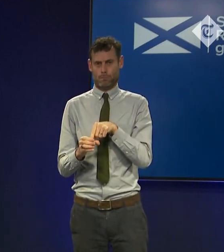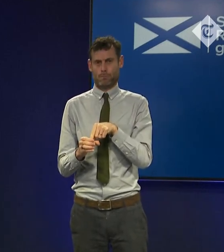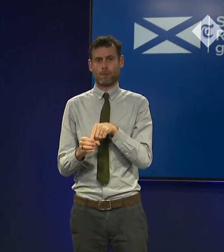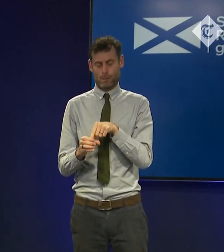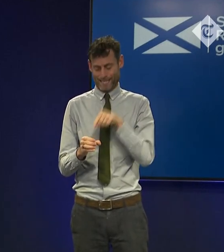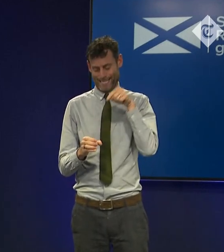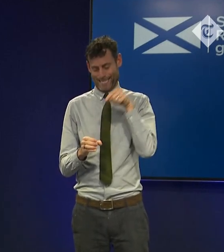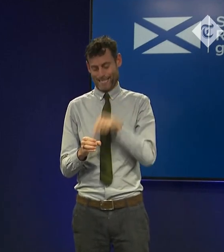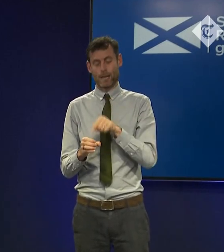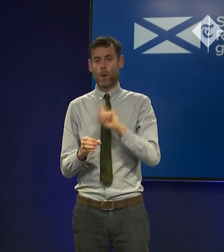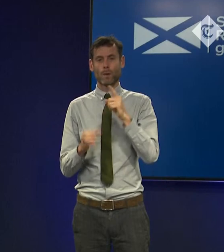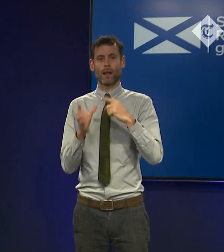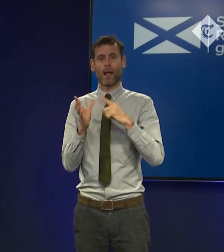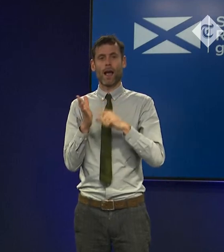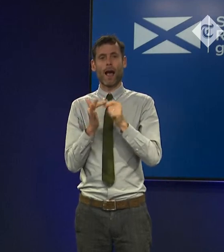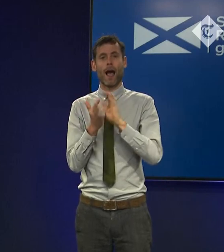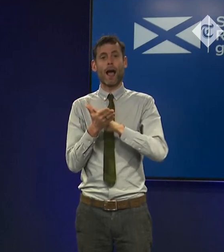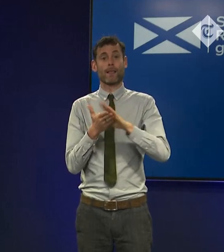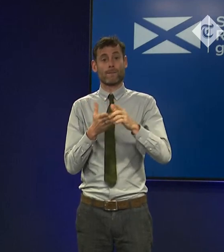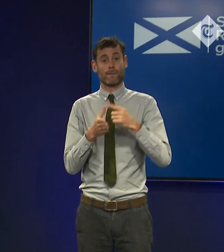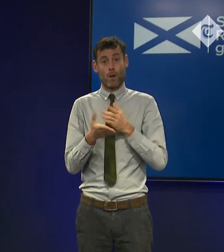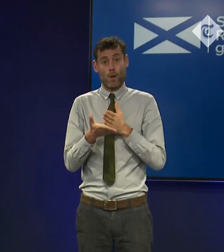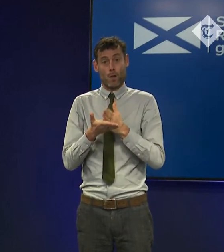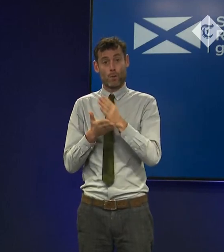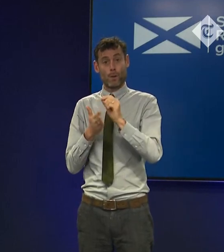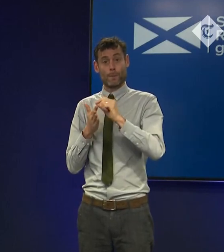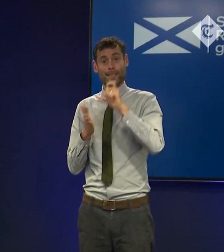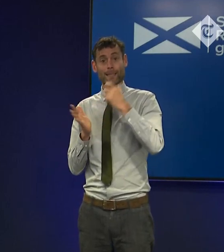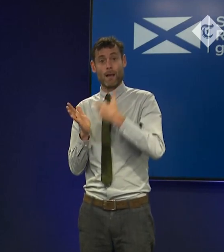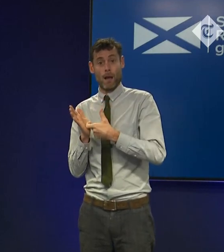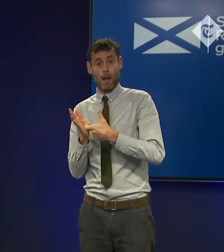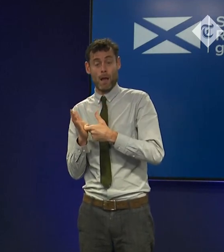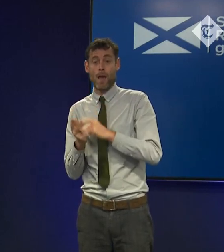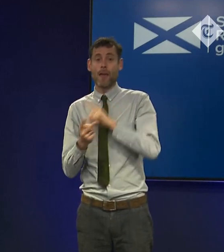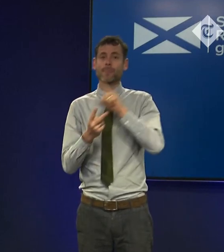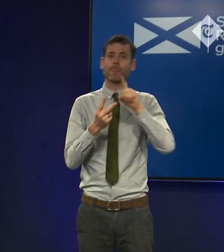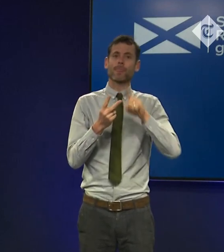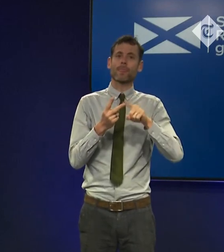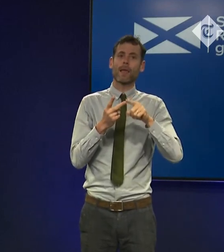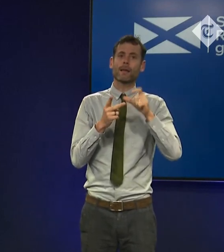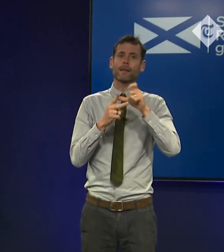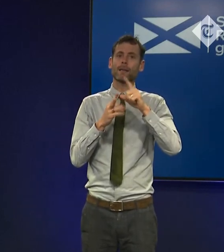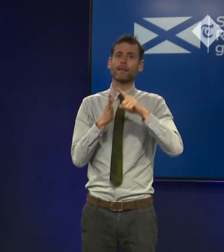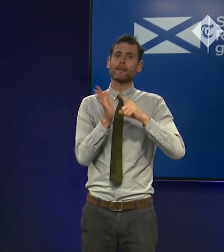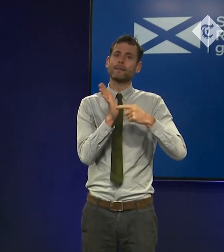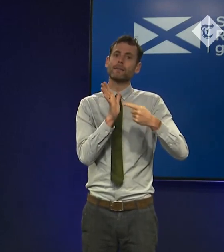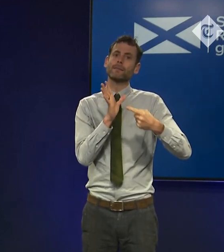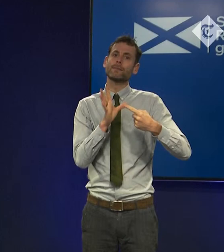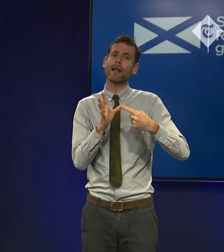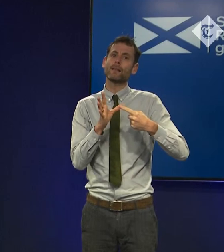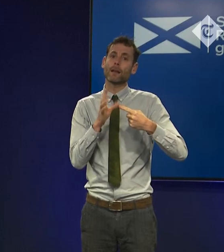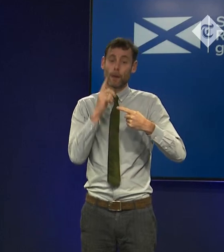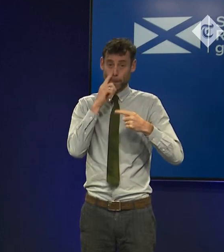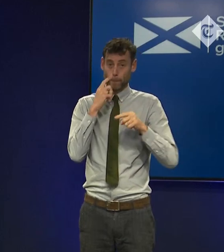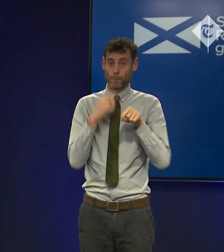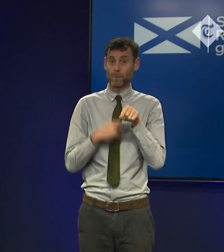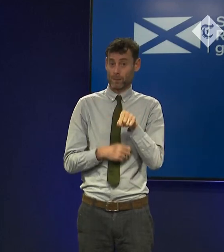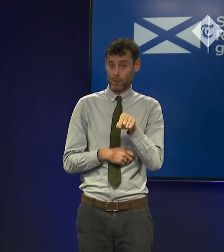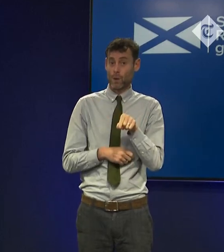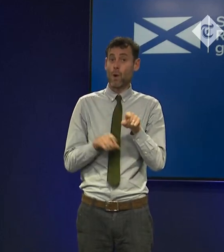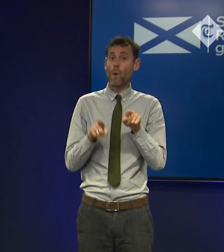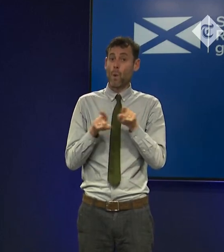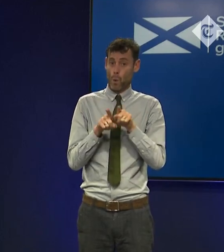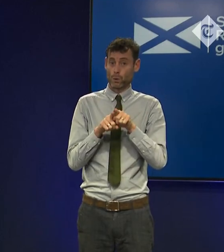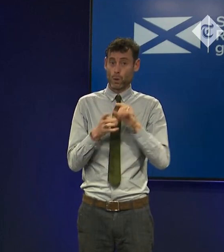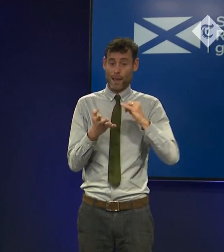readily identify just through PCR. And then Delta came along and we lost that ability because Delta showed S